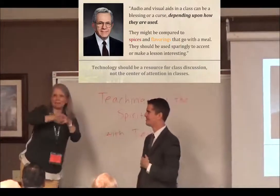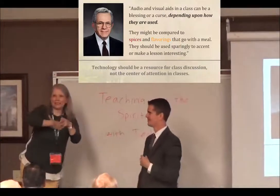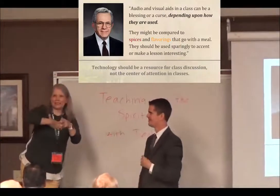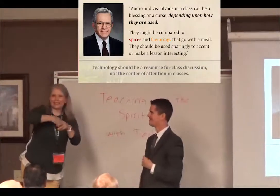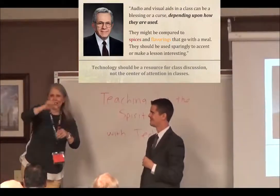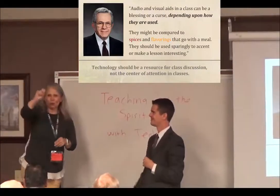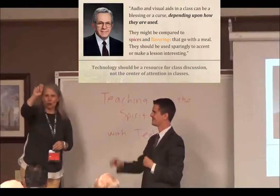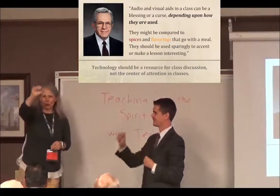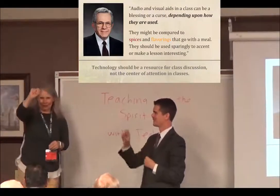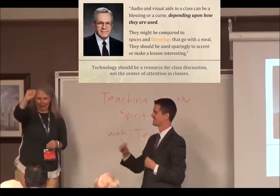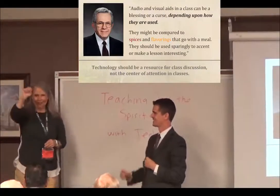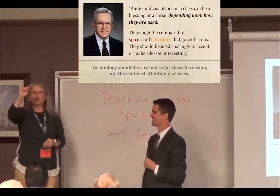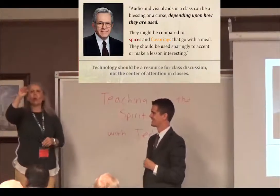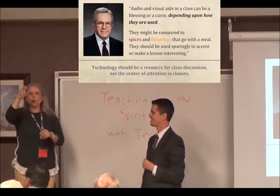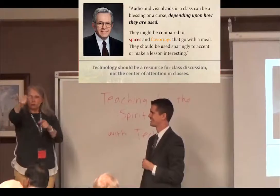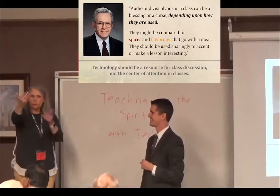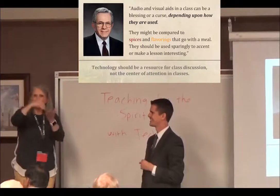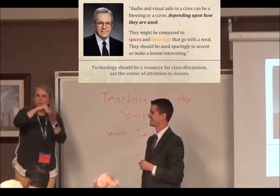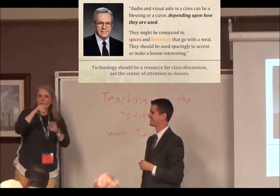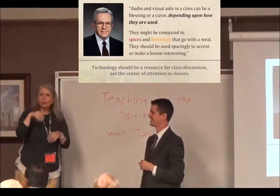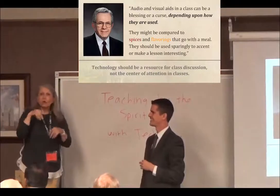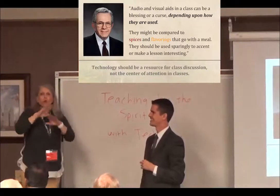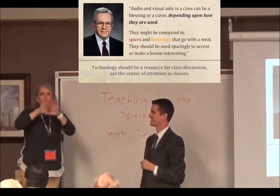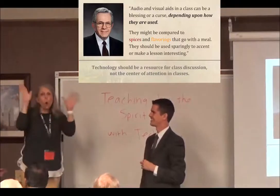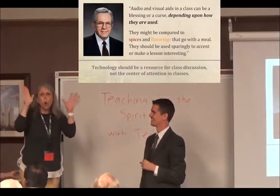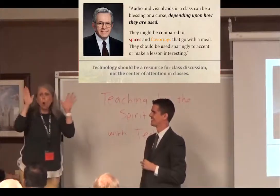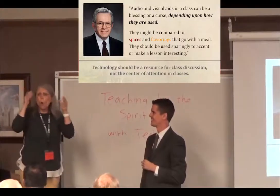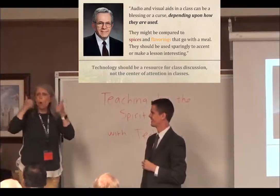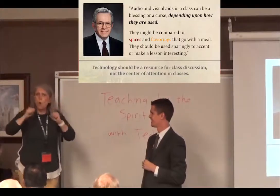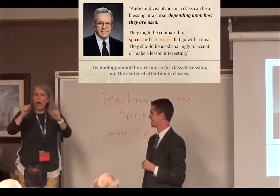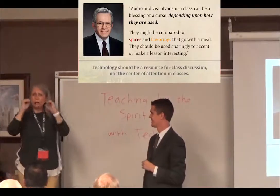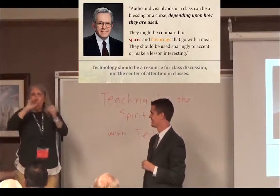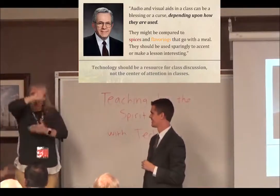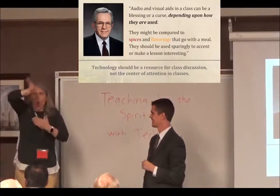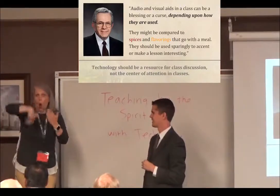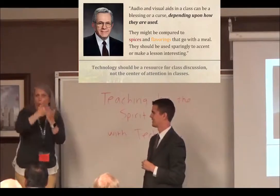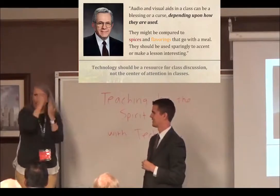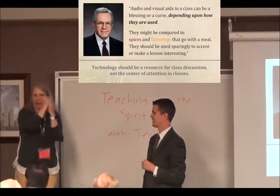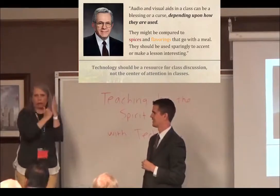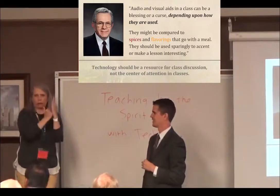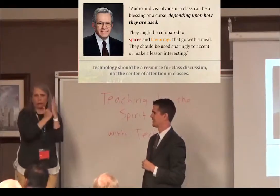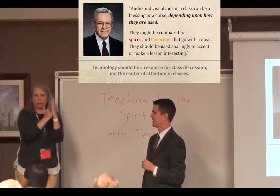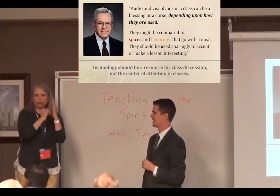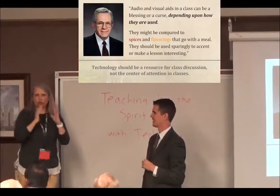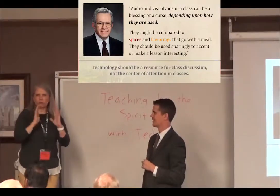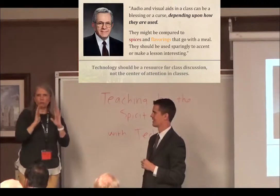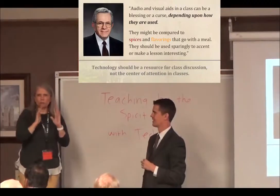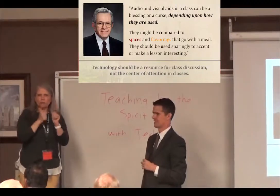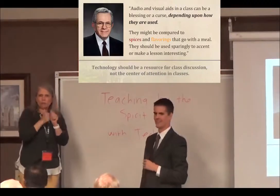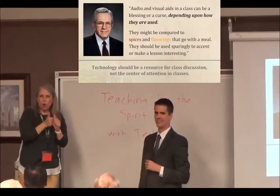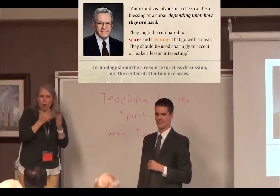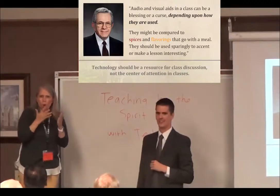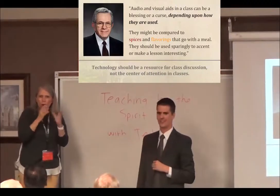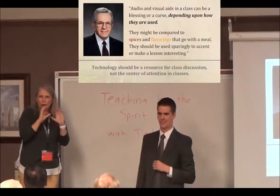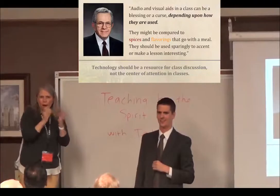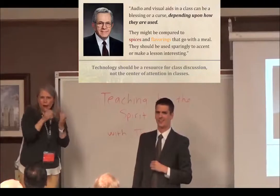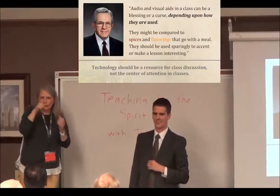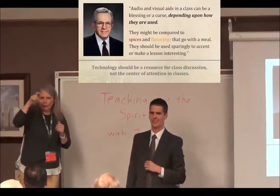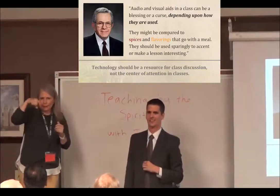Hold on, tell me your name first, please. Susan, okay, sorry. Don't try to always fit everything in your lesson.